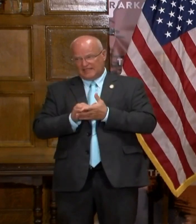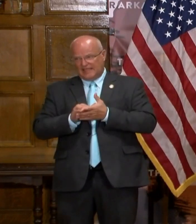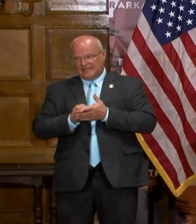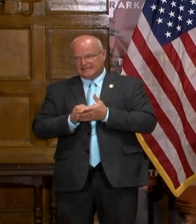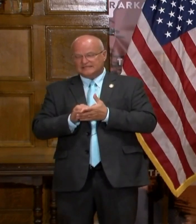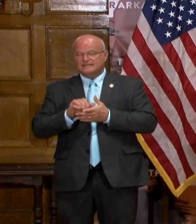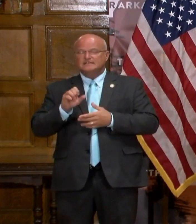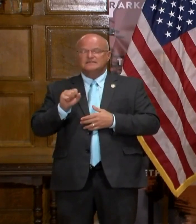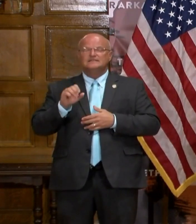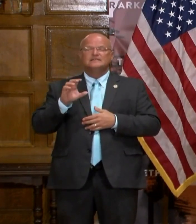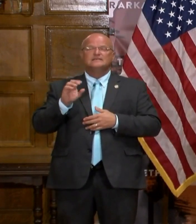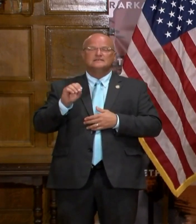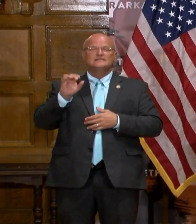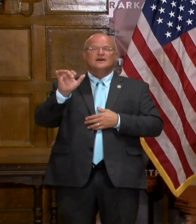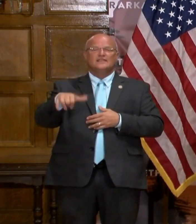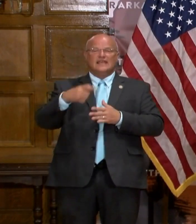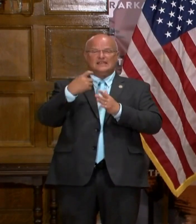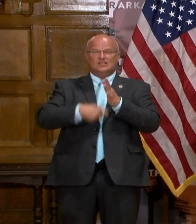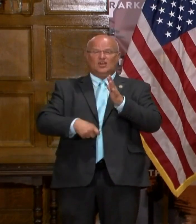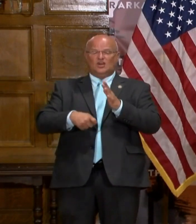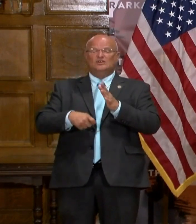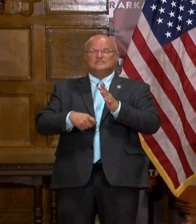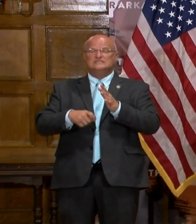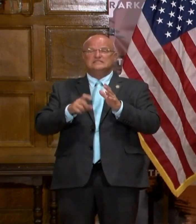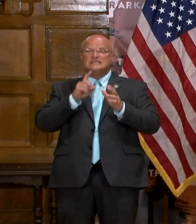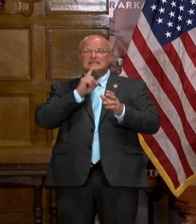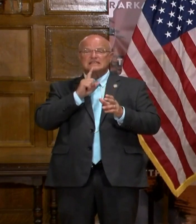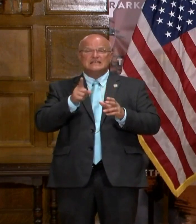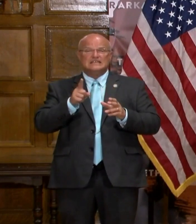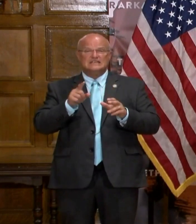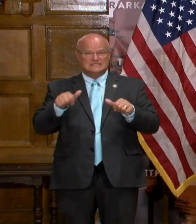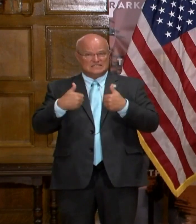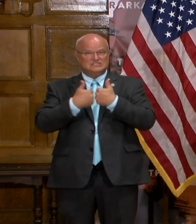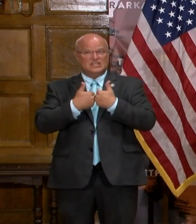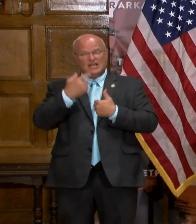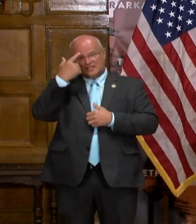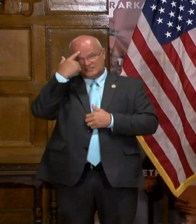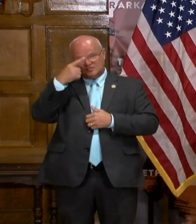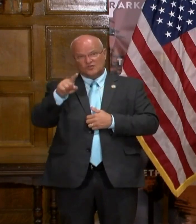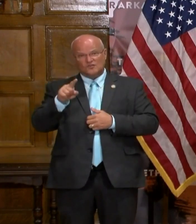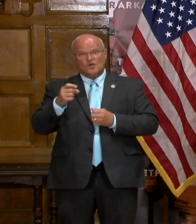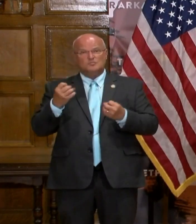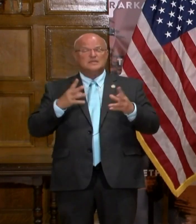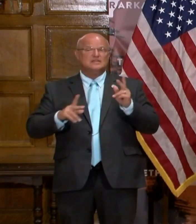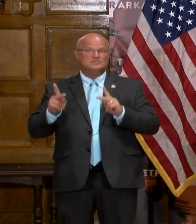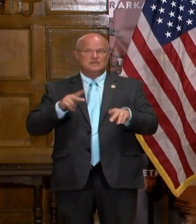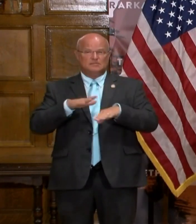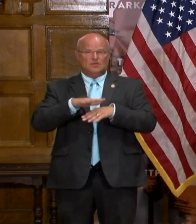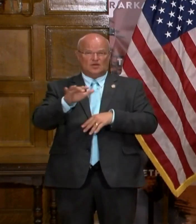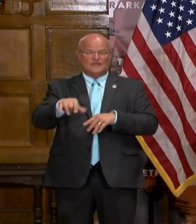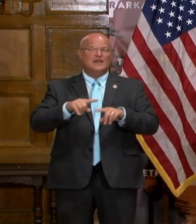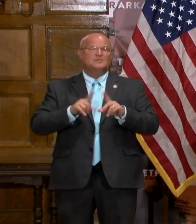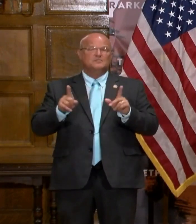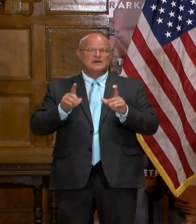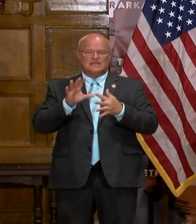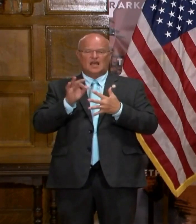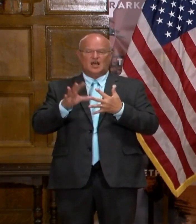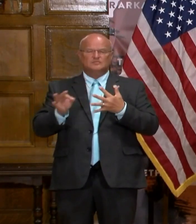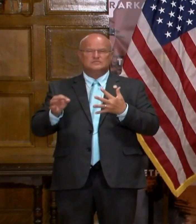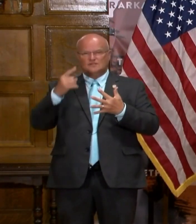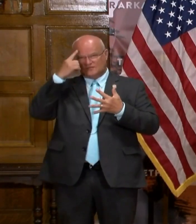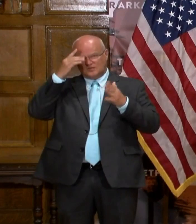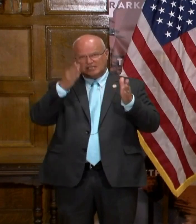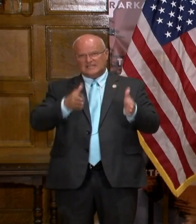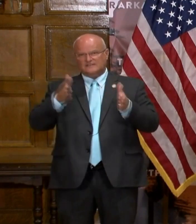it. So that cost issue is a challenge for many people on that, but it's an option